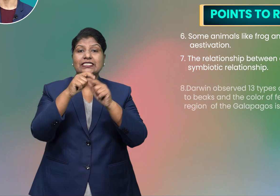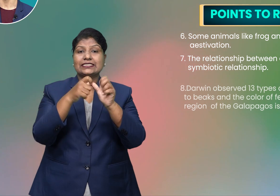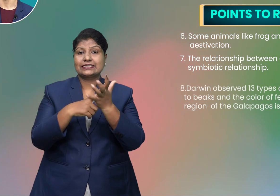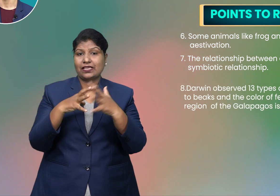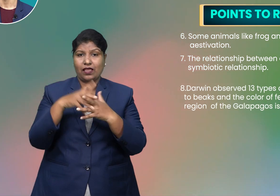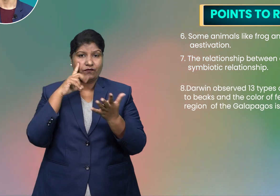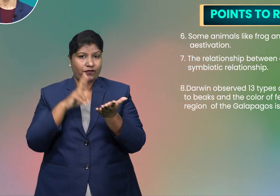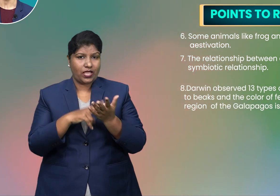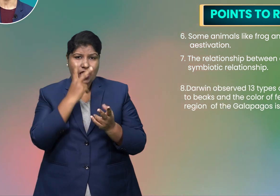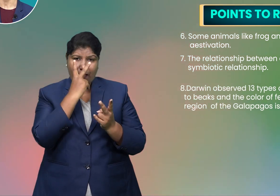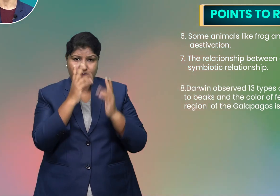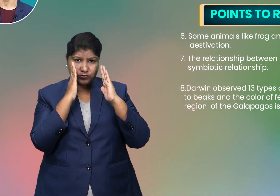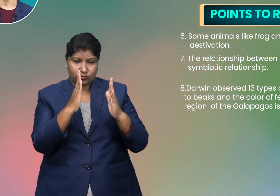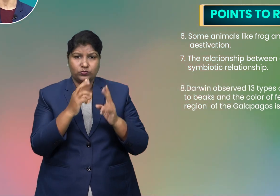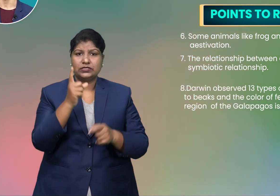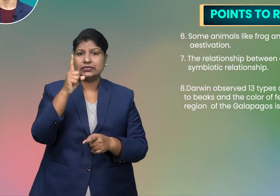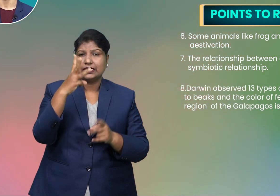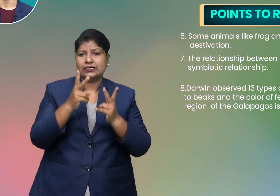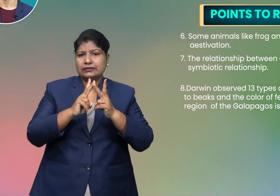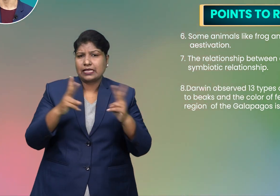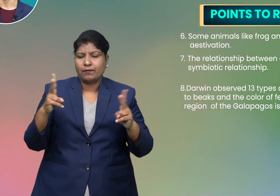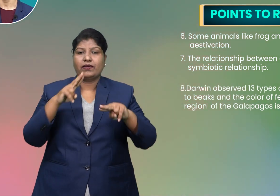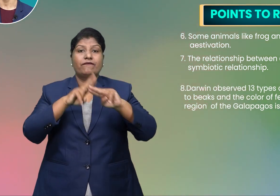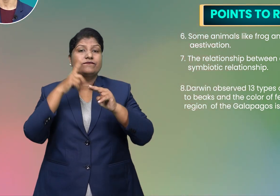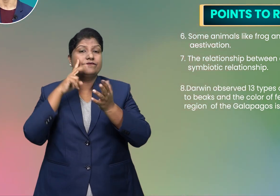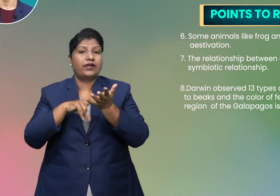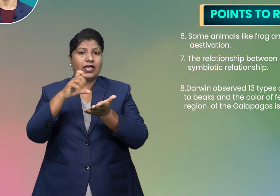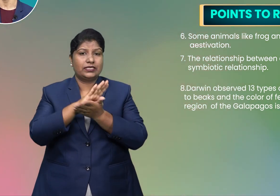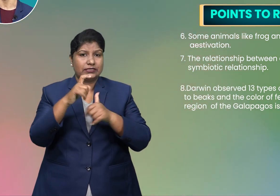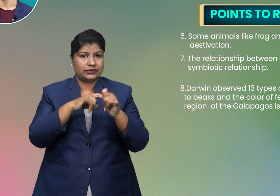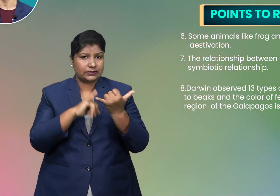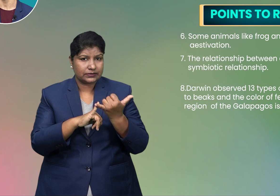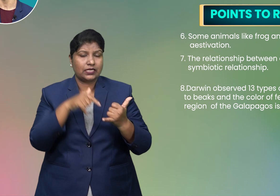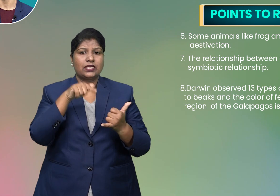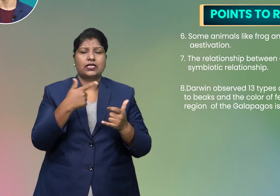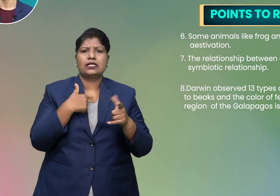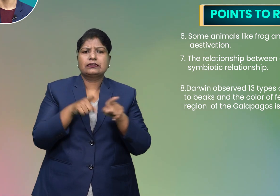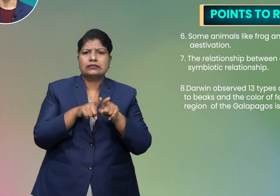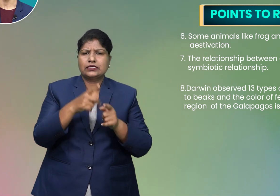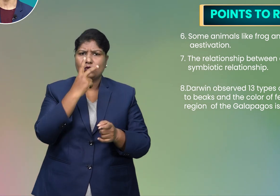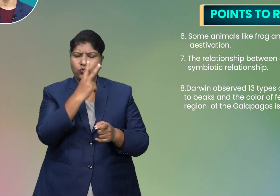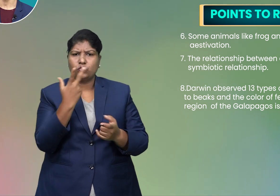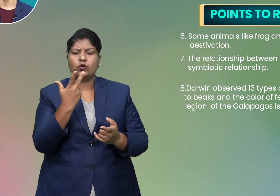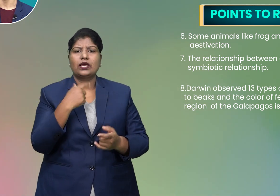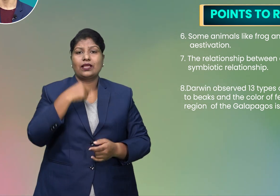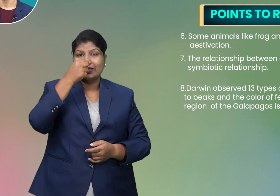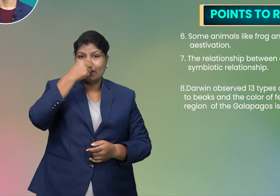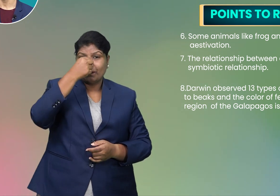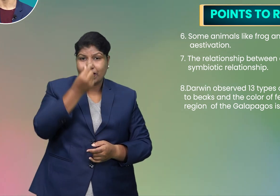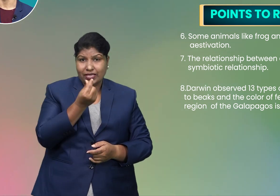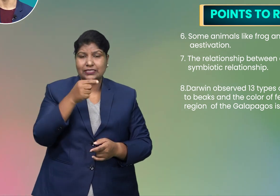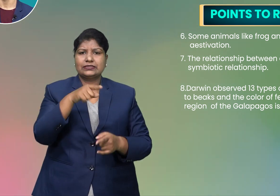Darwin observed 13 types of finches that differed with respect to beaks and the color